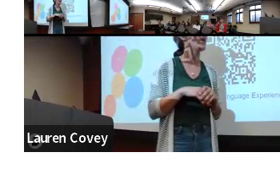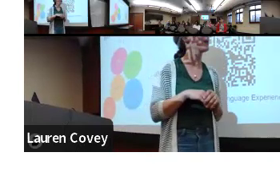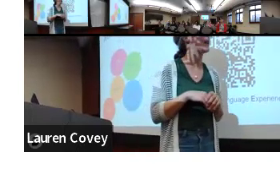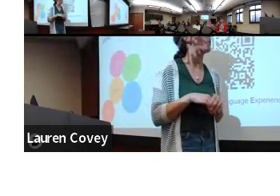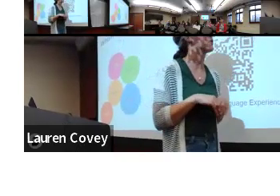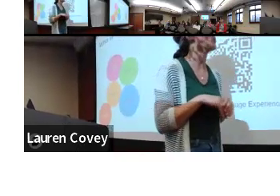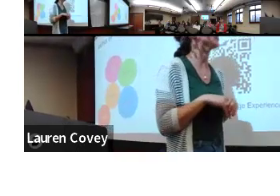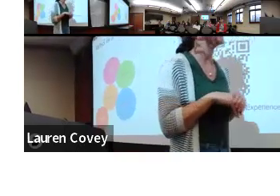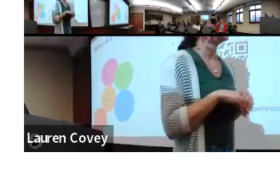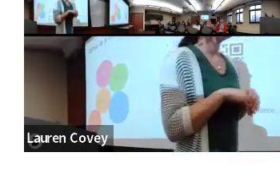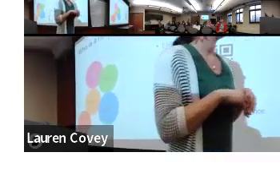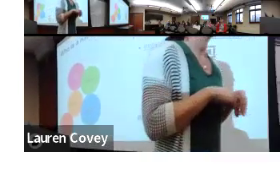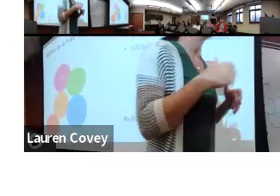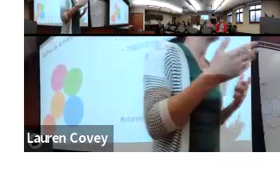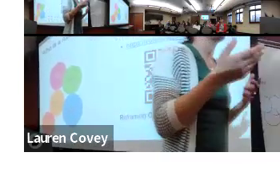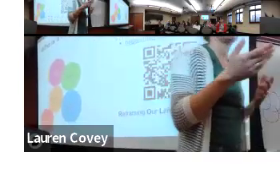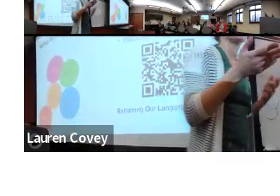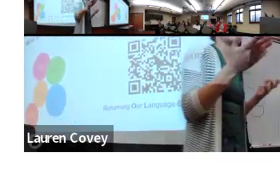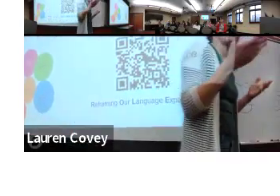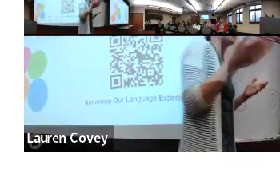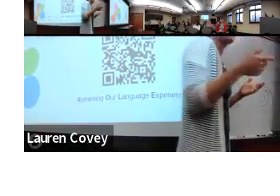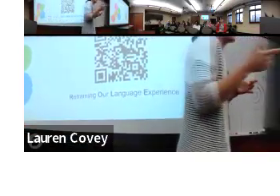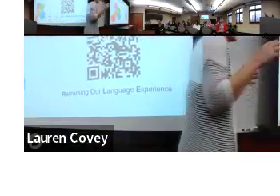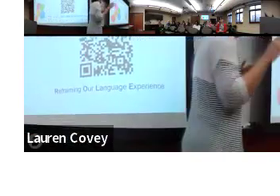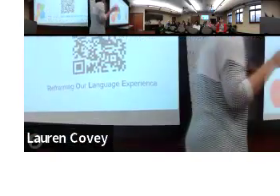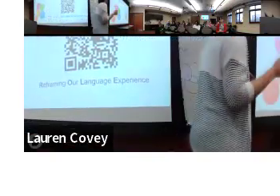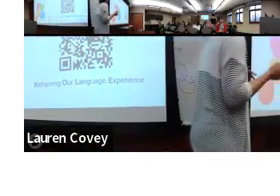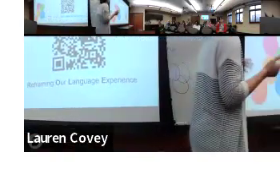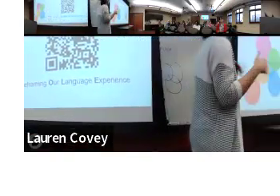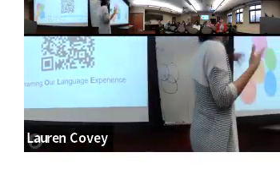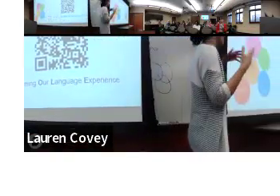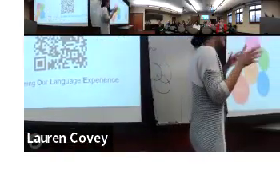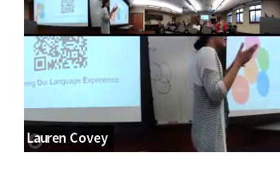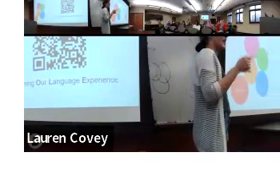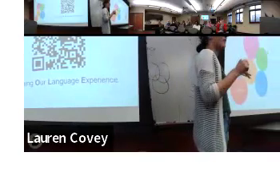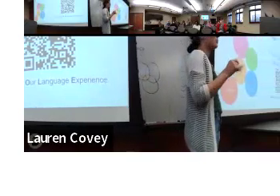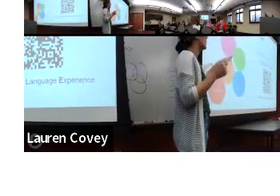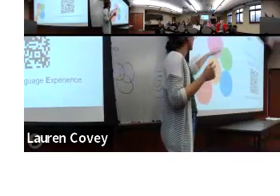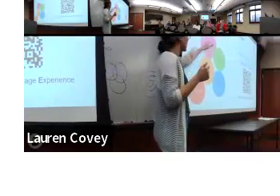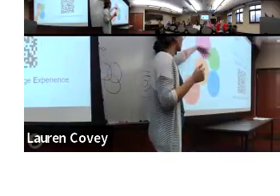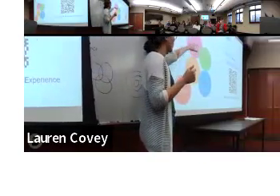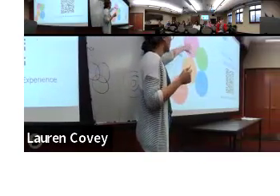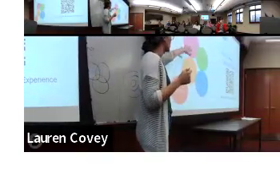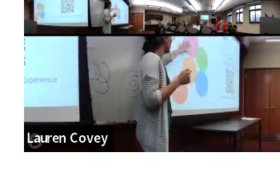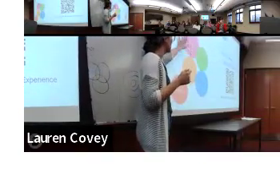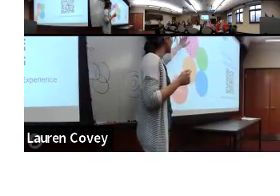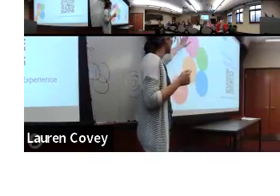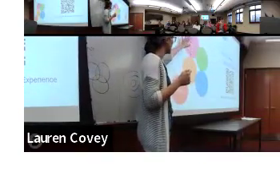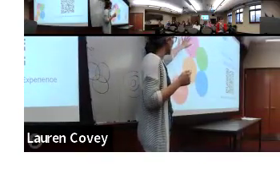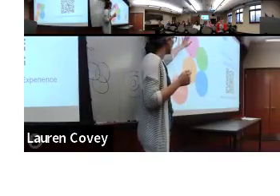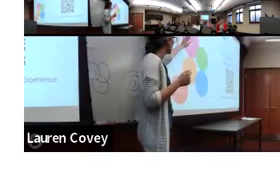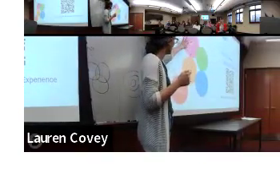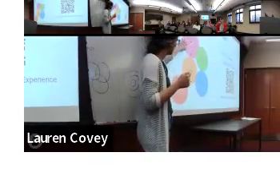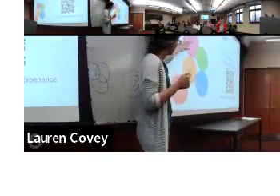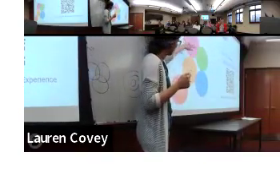to talk about in language research. Because it turns out that, as I've already sort of alluded to, the idea of a native speaker is sort of intertwined with all of these